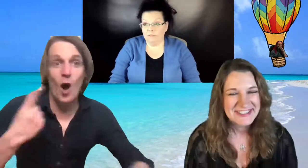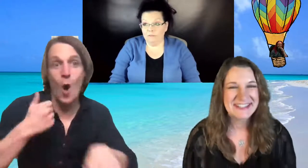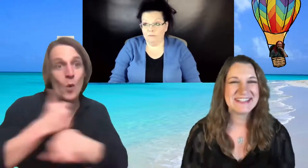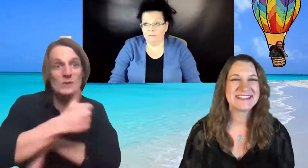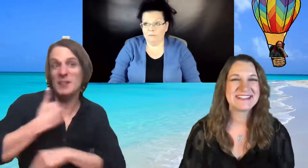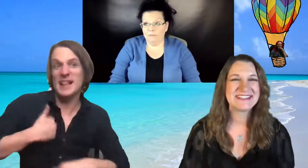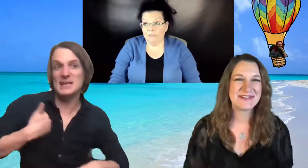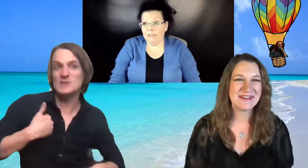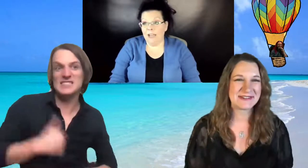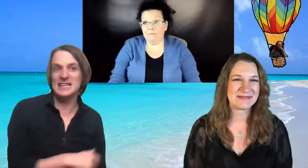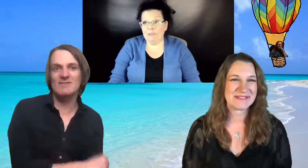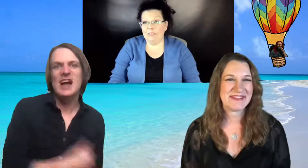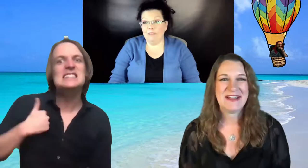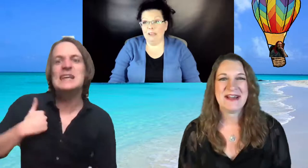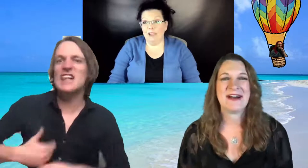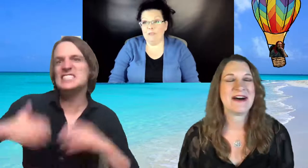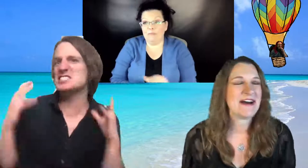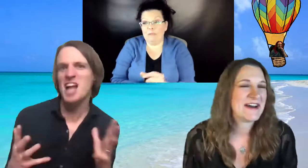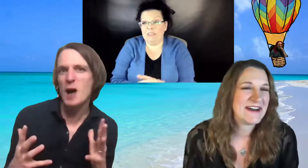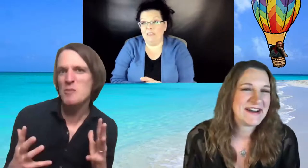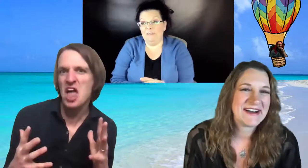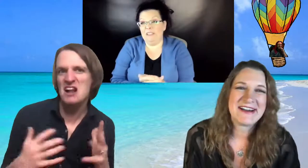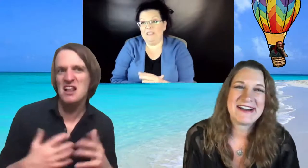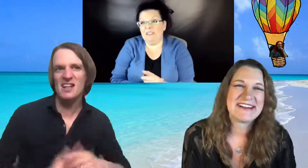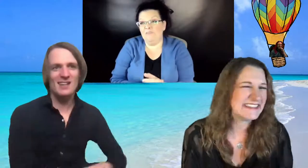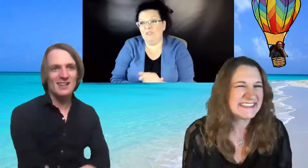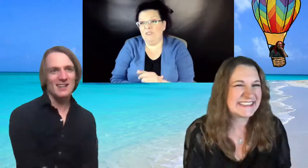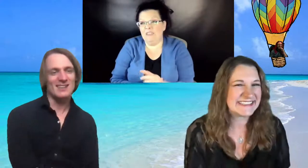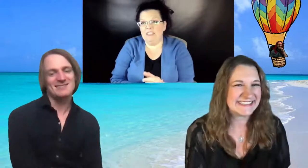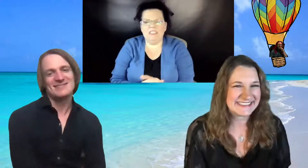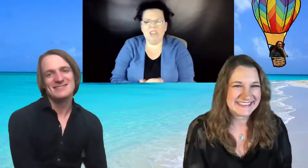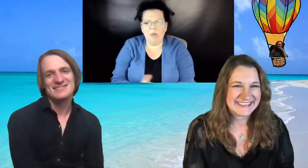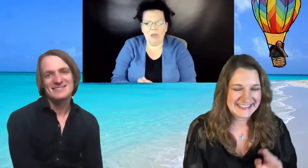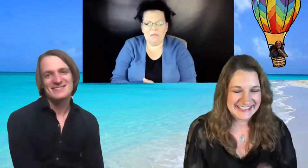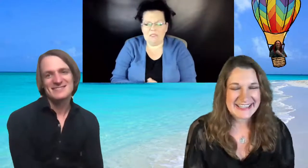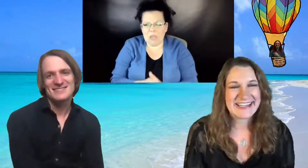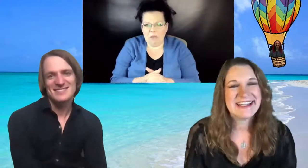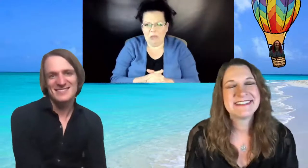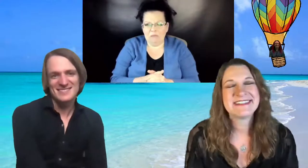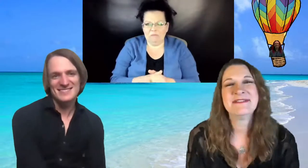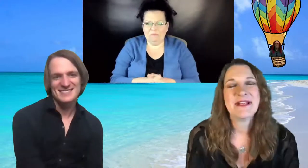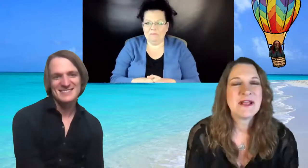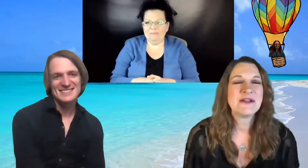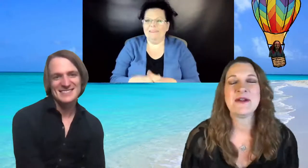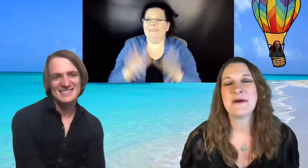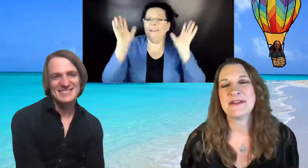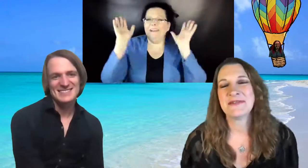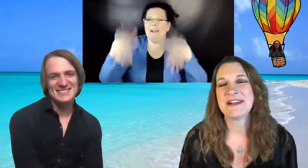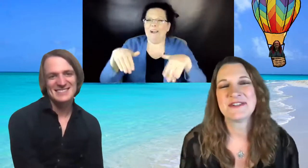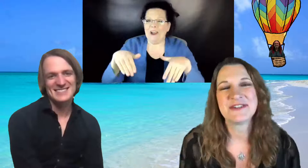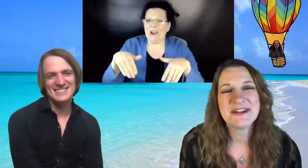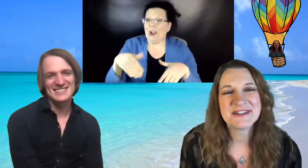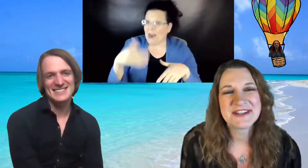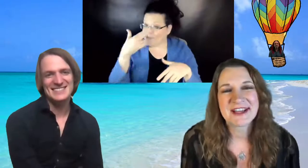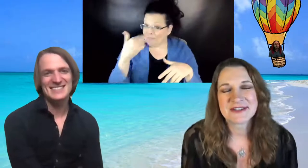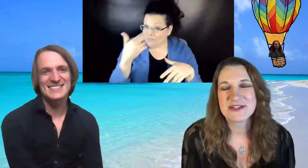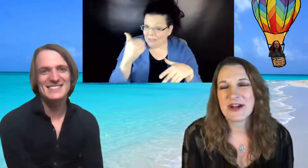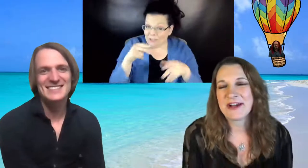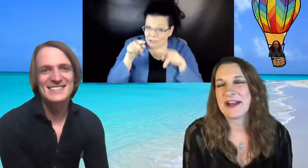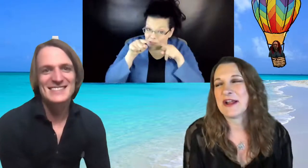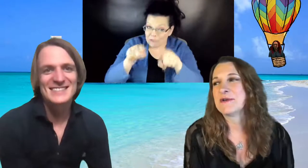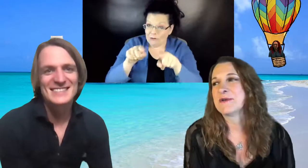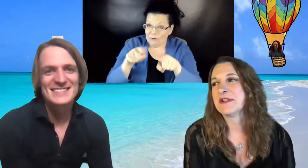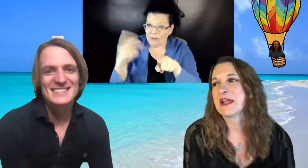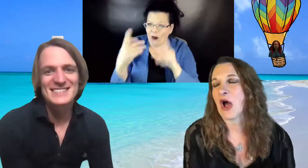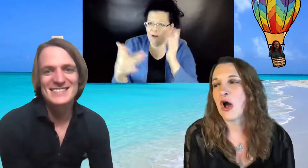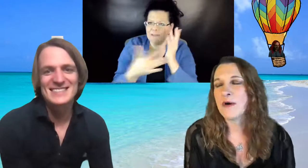fault. It's his fault. I always blame Steve. I'm like, Steve, he's like, stop it, stop it. You know, it's funny, during our tech,